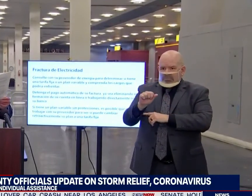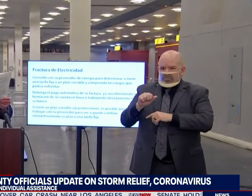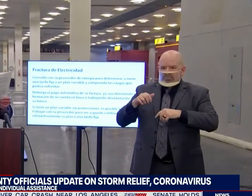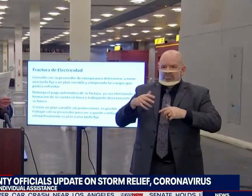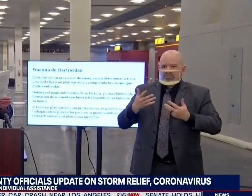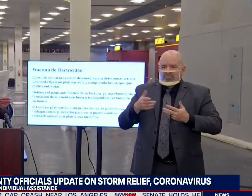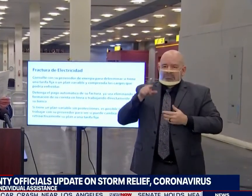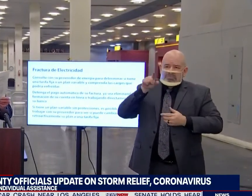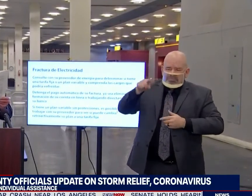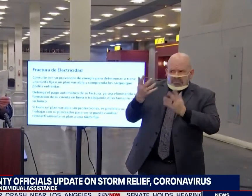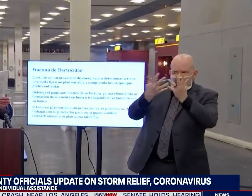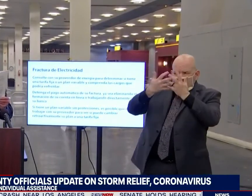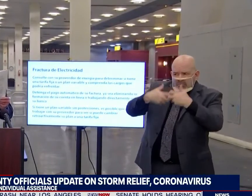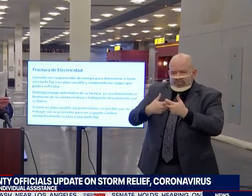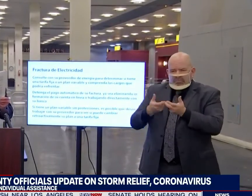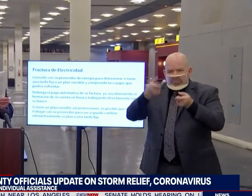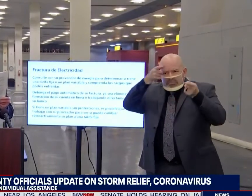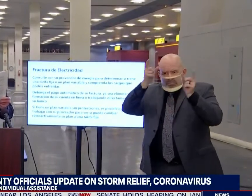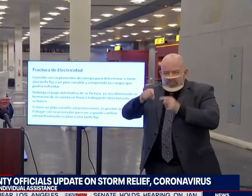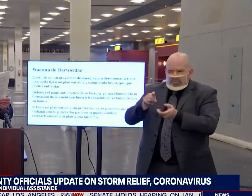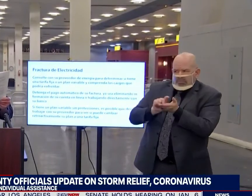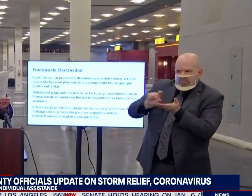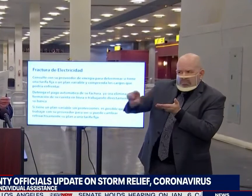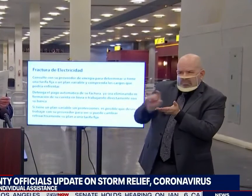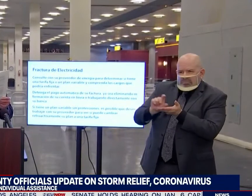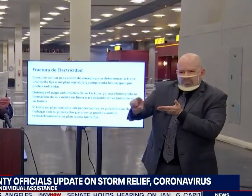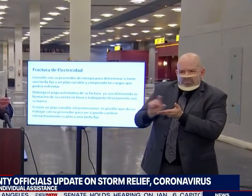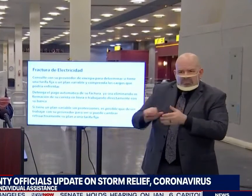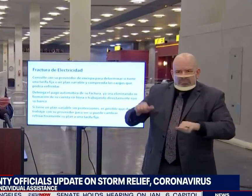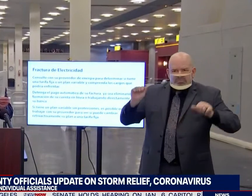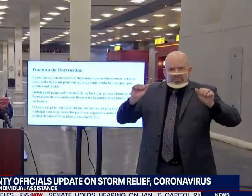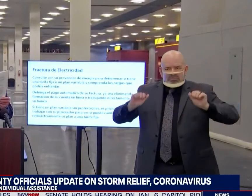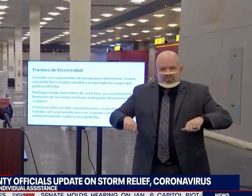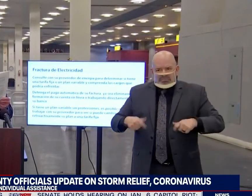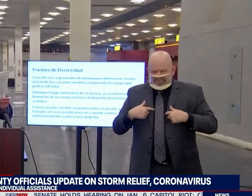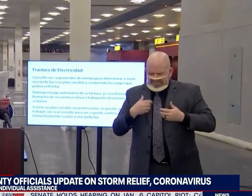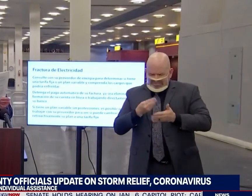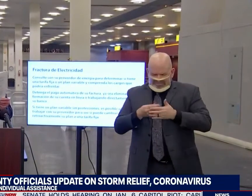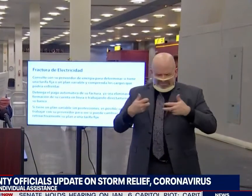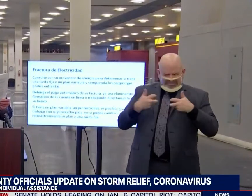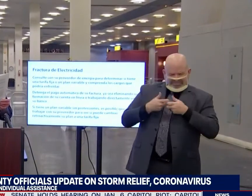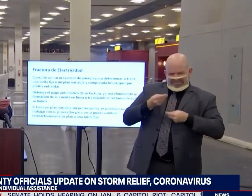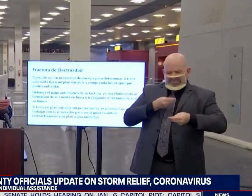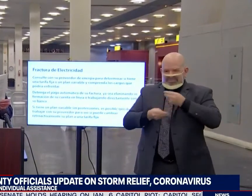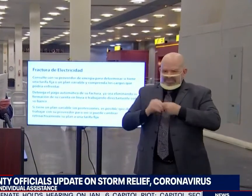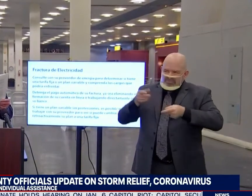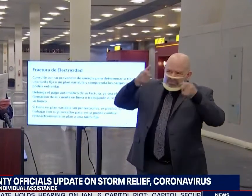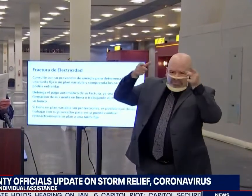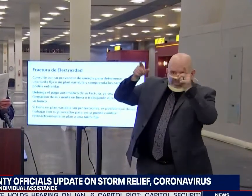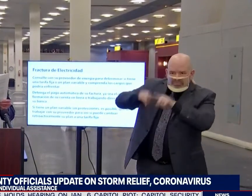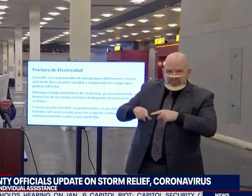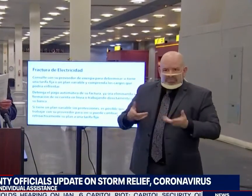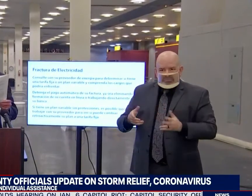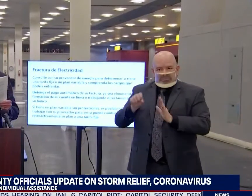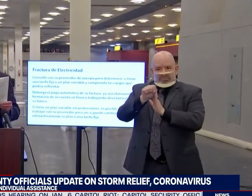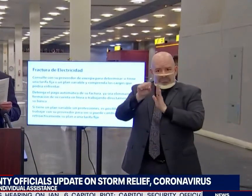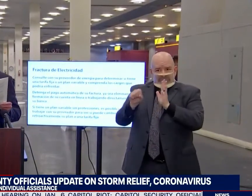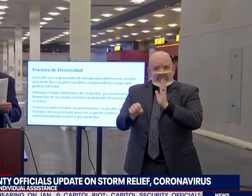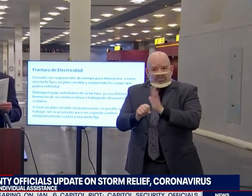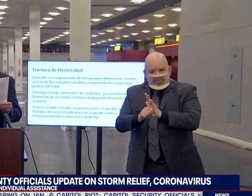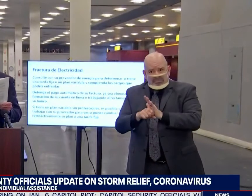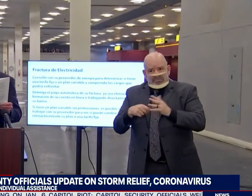$2,000. you don't have it. By the way, the state needs to step in and fix this. This is not your fault. Um, you don't